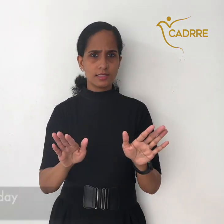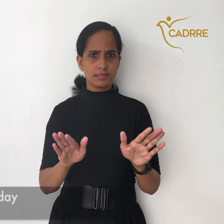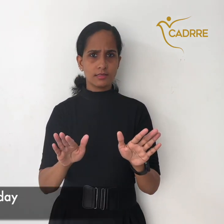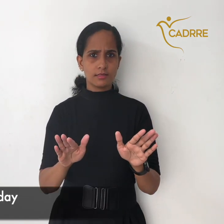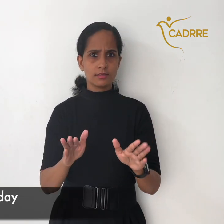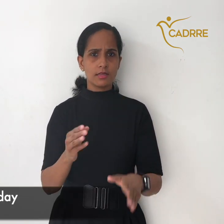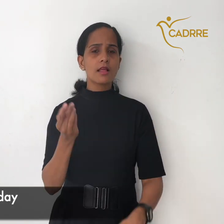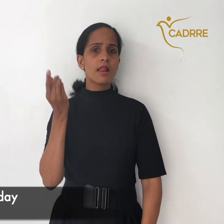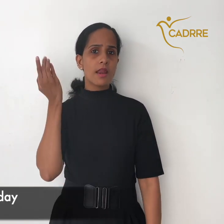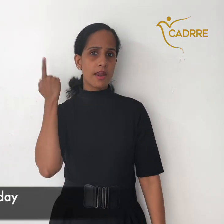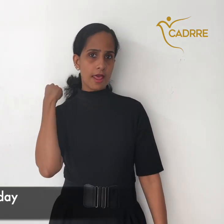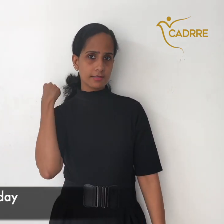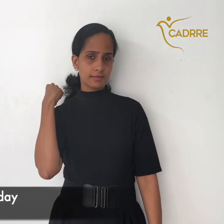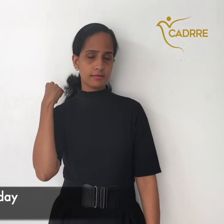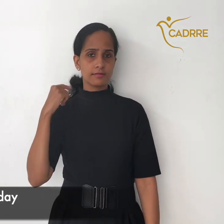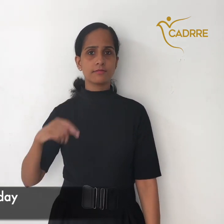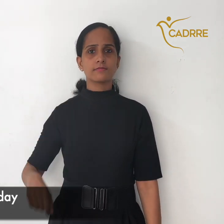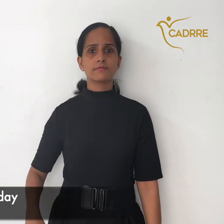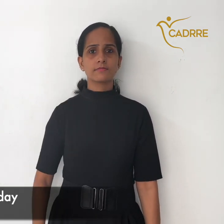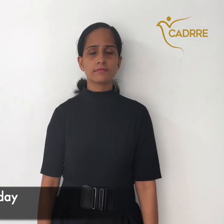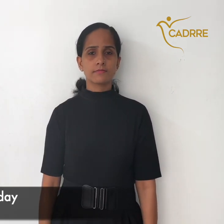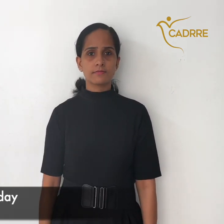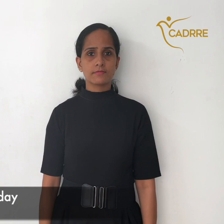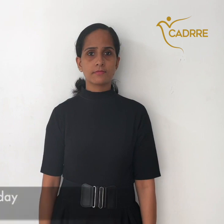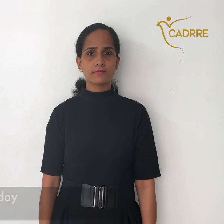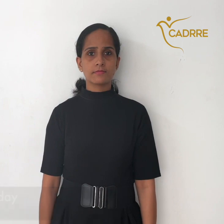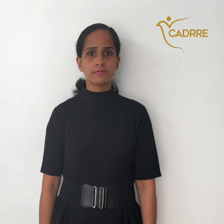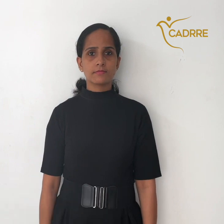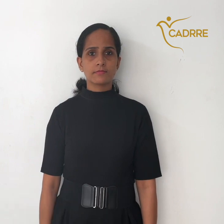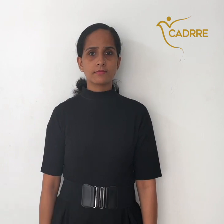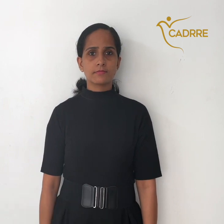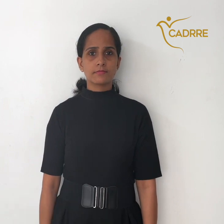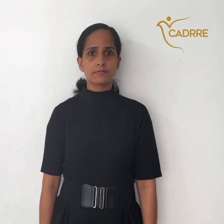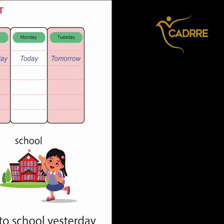School, go, finish, yesterday.